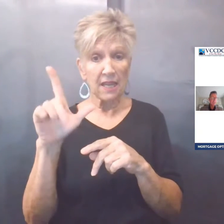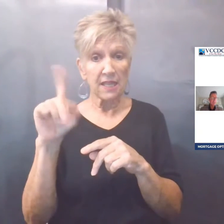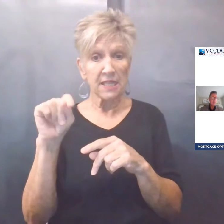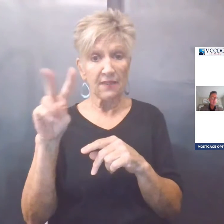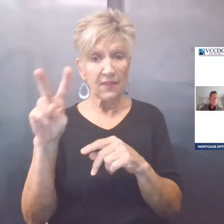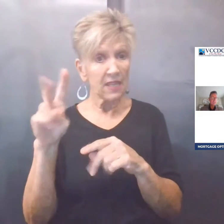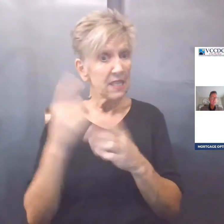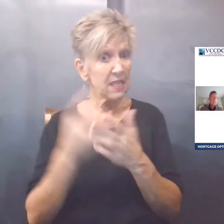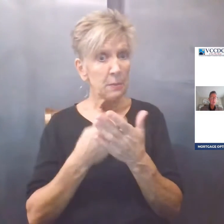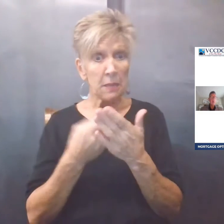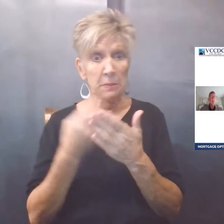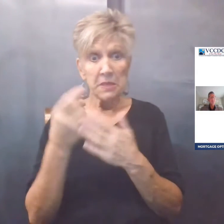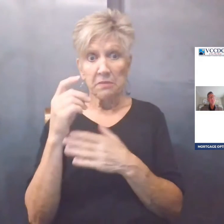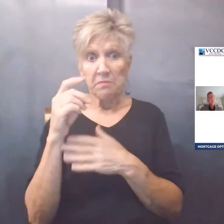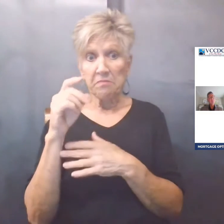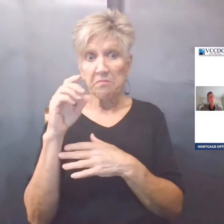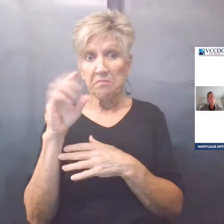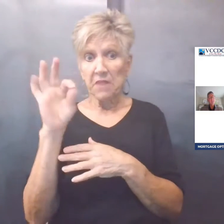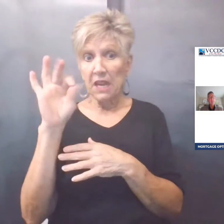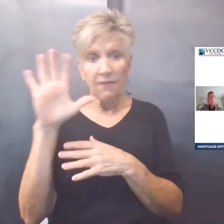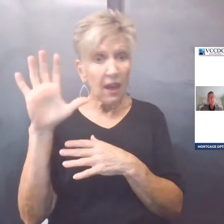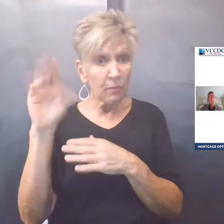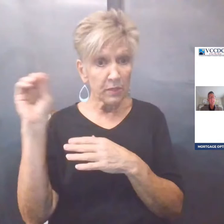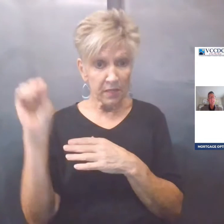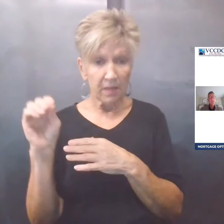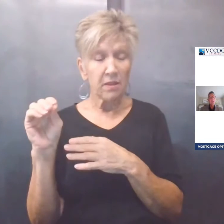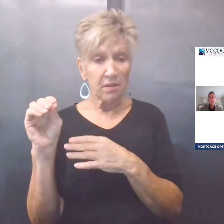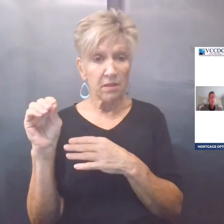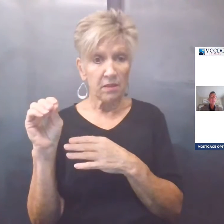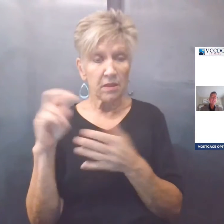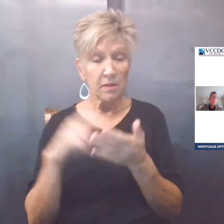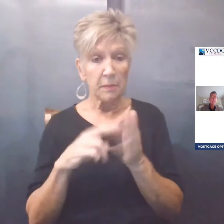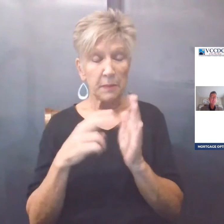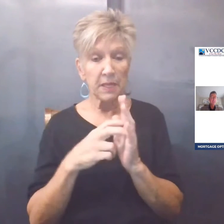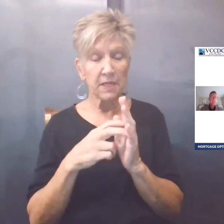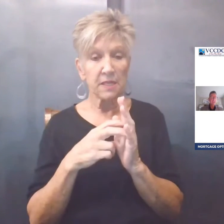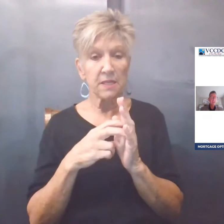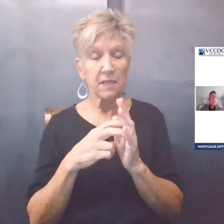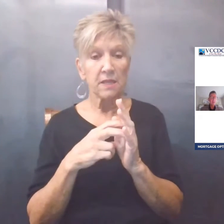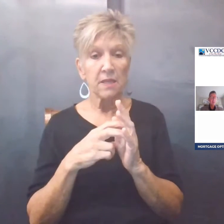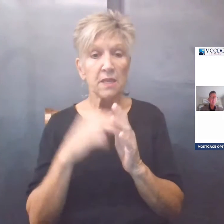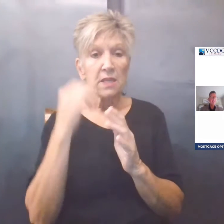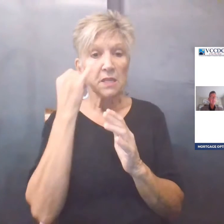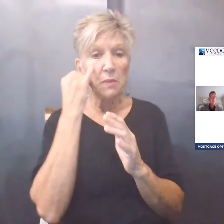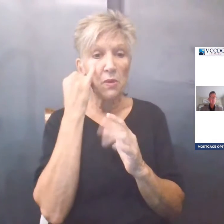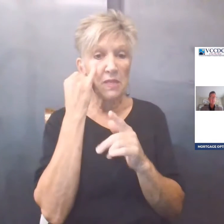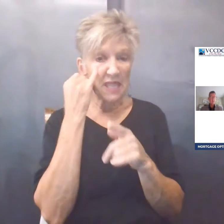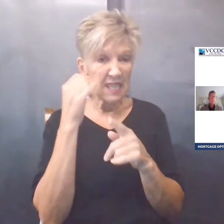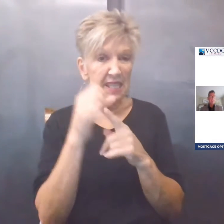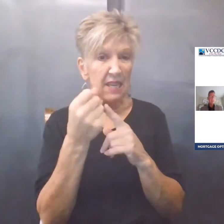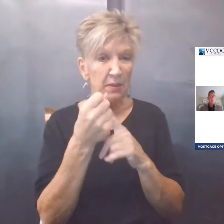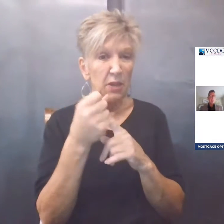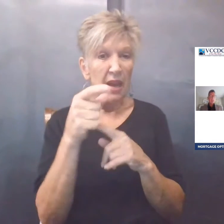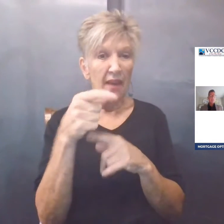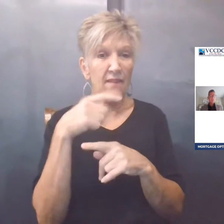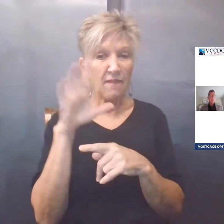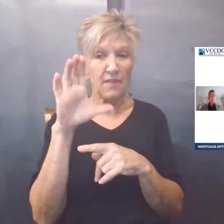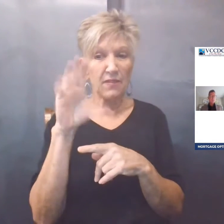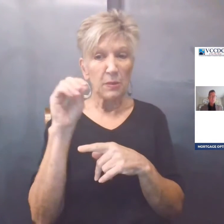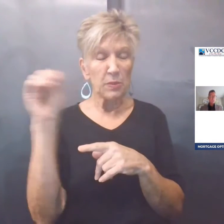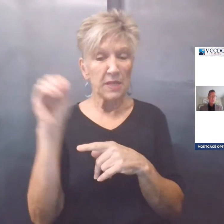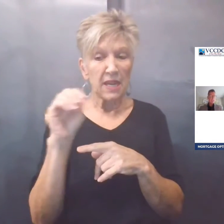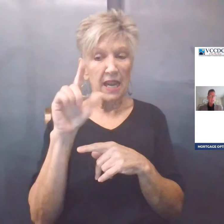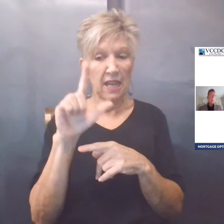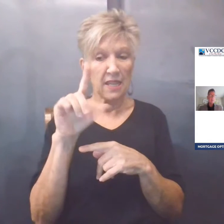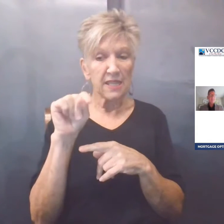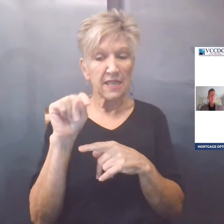95% CLTV. So what that means is, let's say we took this scenario and you were at 50% LTV. If you were going to